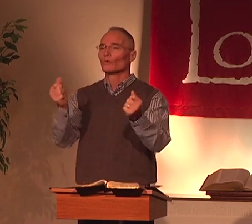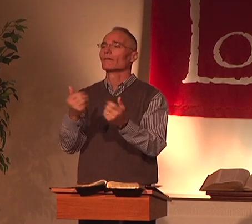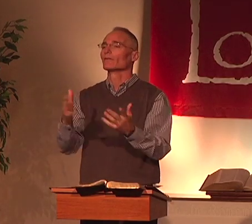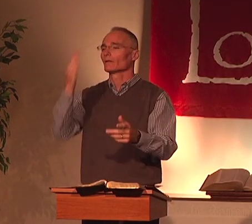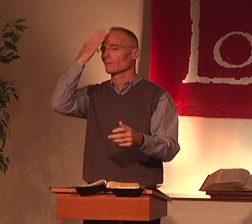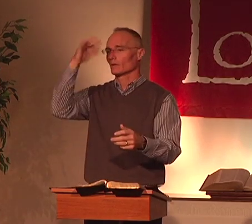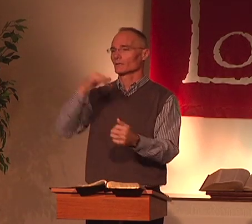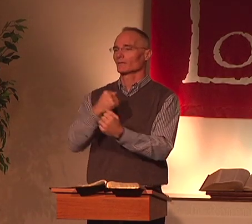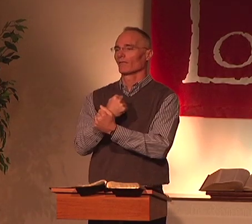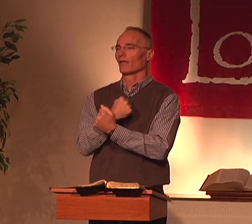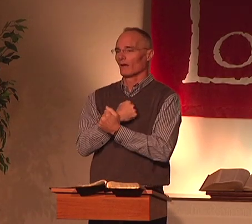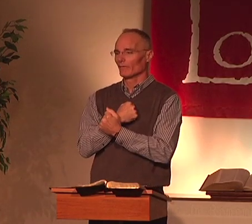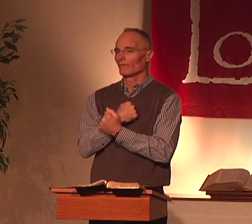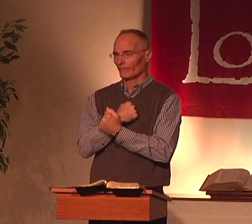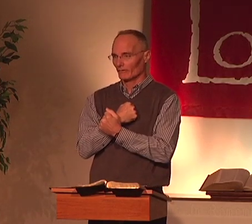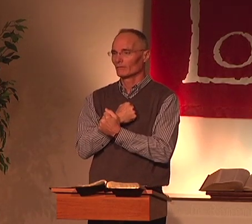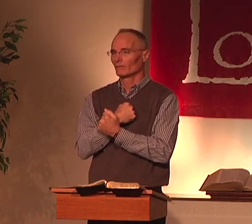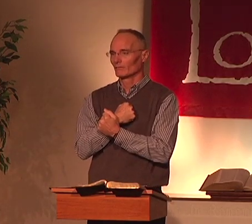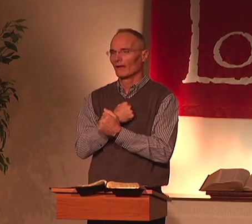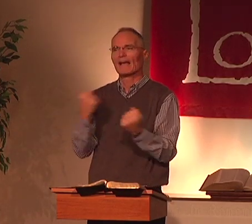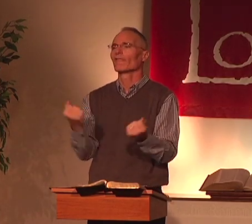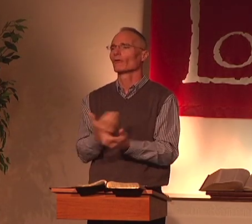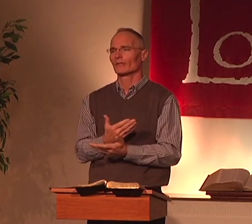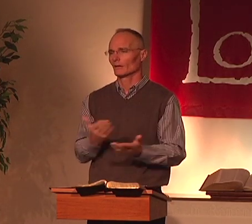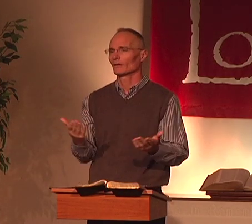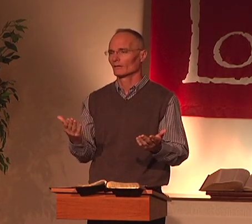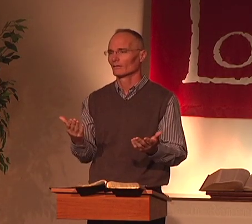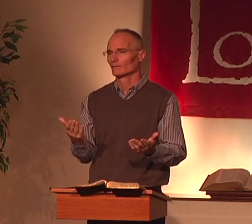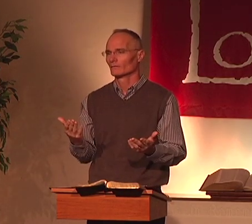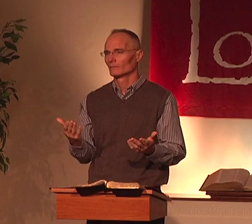He says Do everything With love Everything